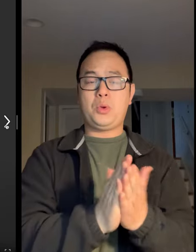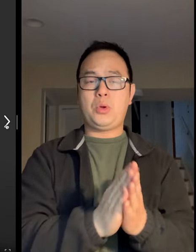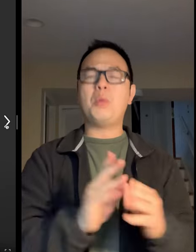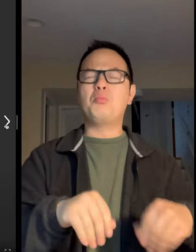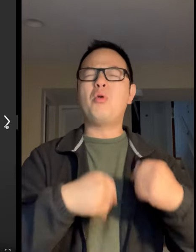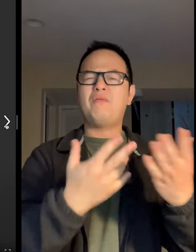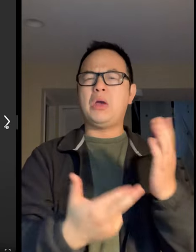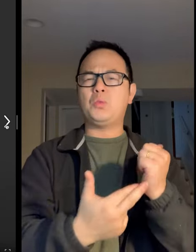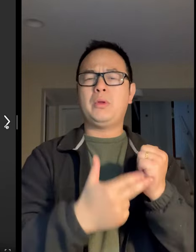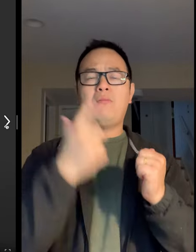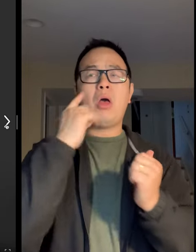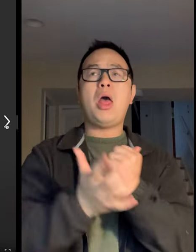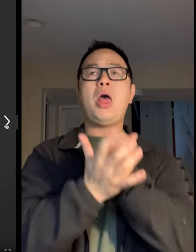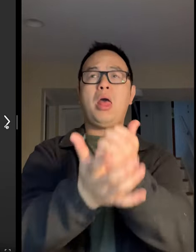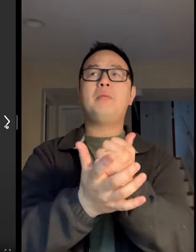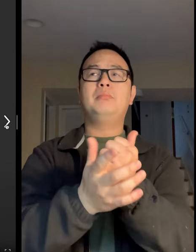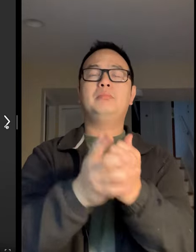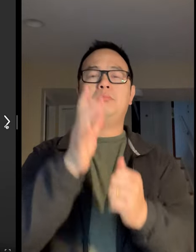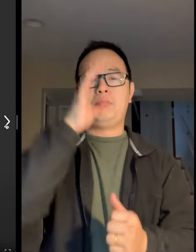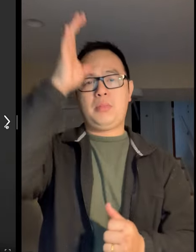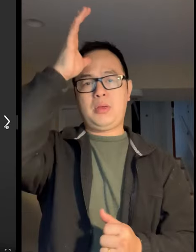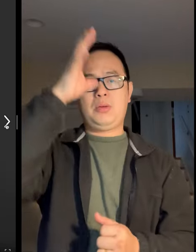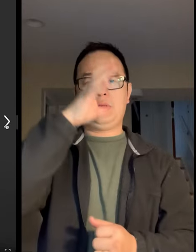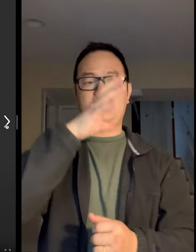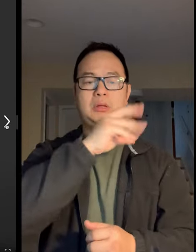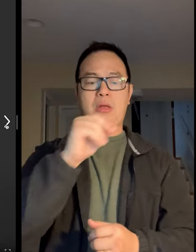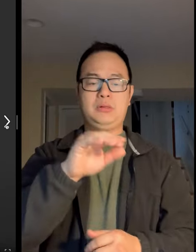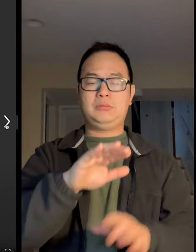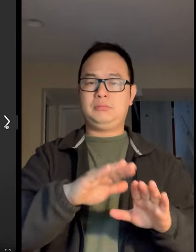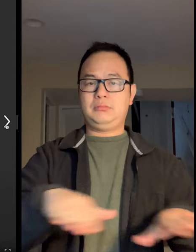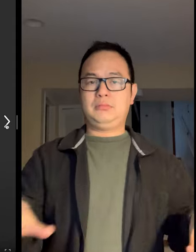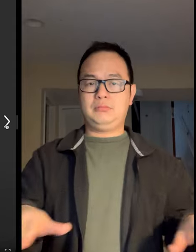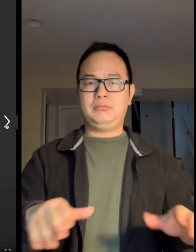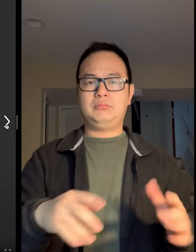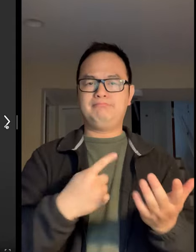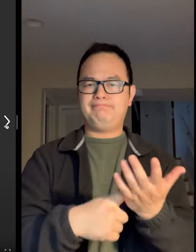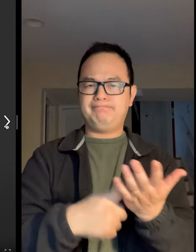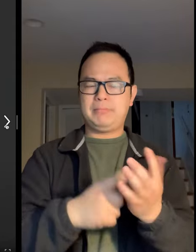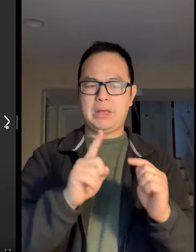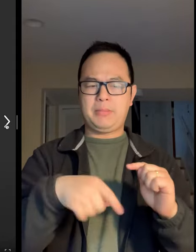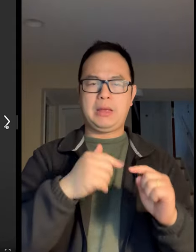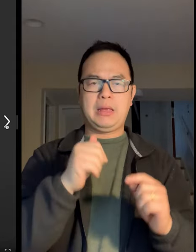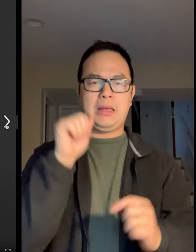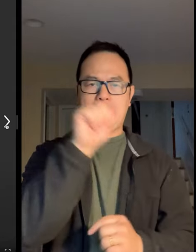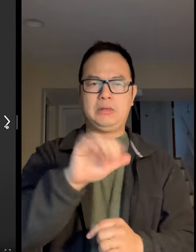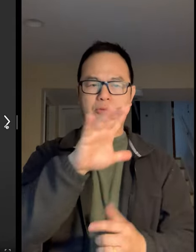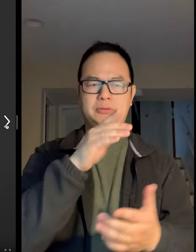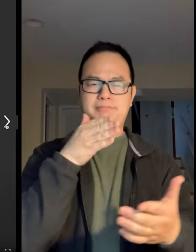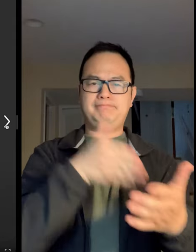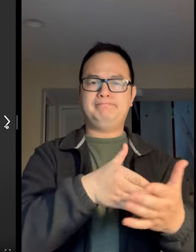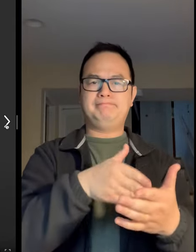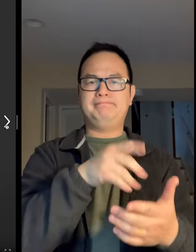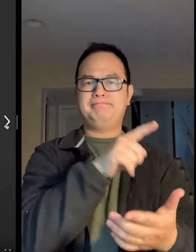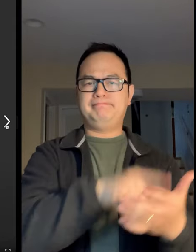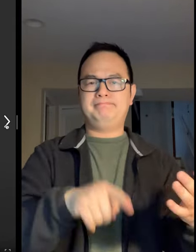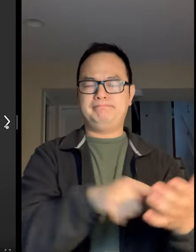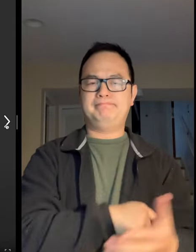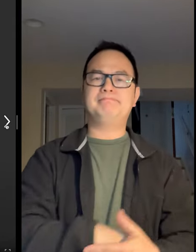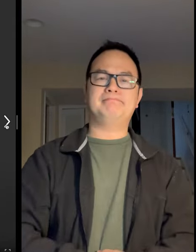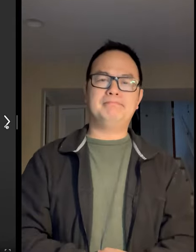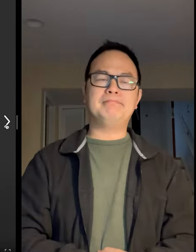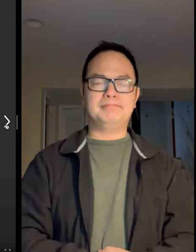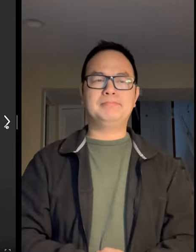meaningful discussions between adults and children about anti-Asian racism. An incident involving anti-Asian racism